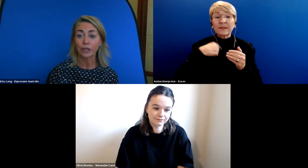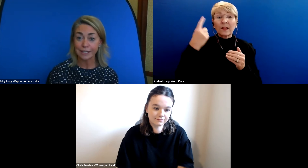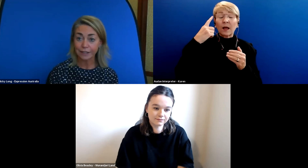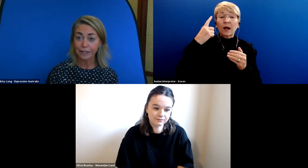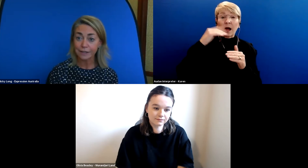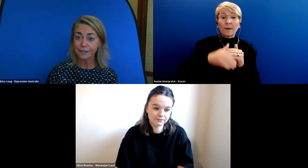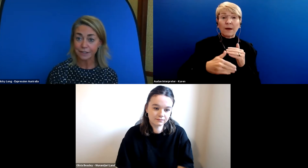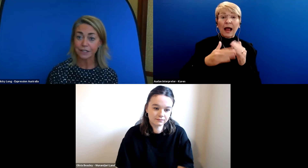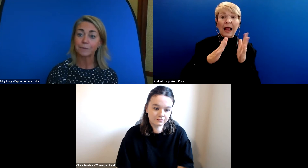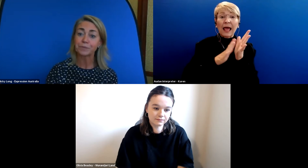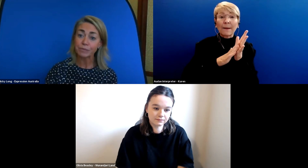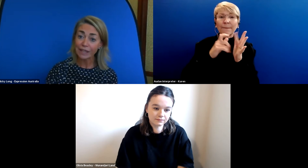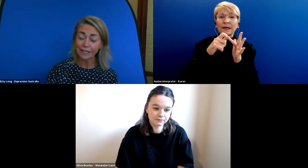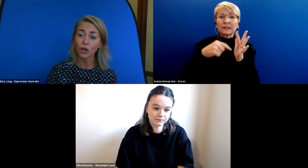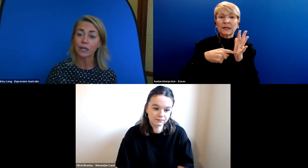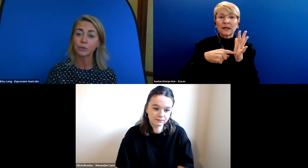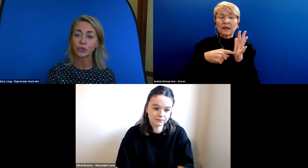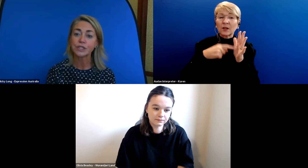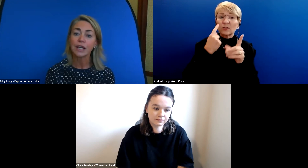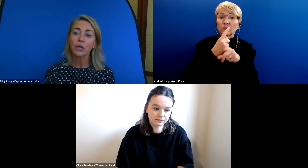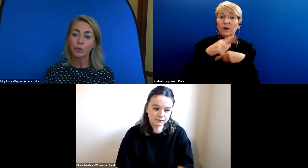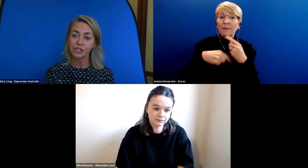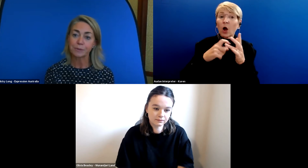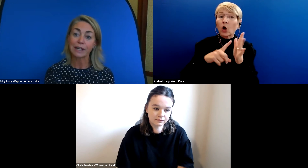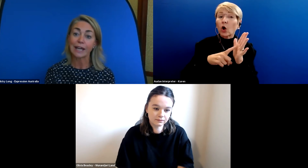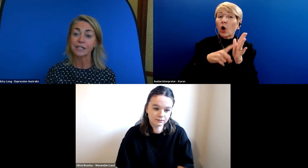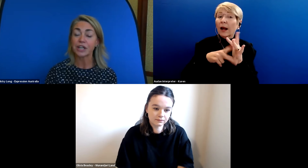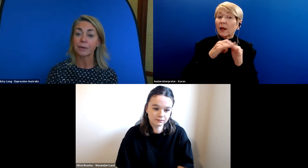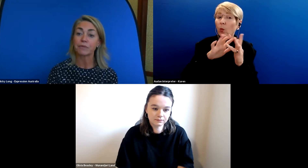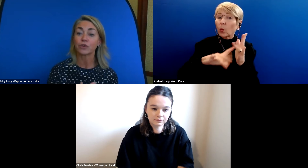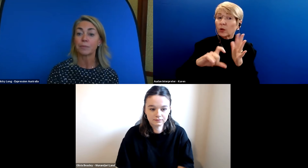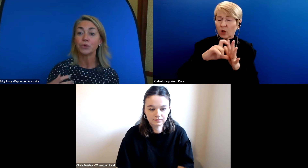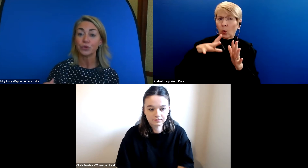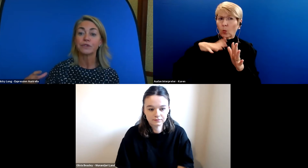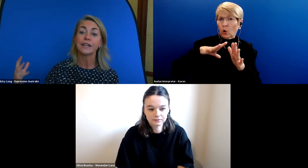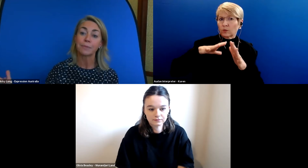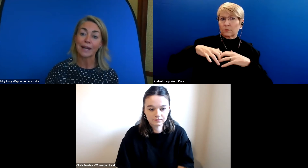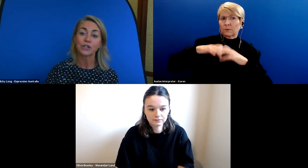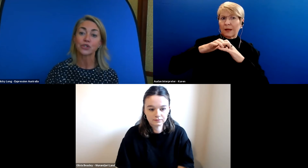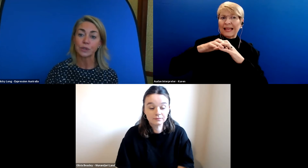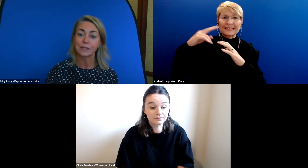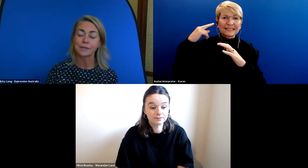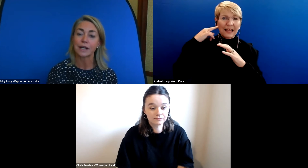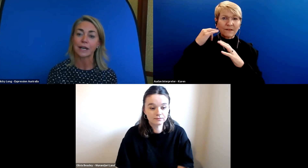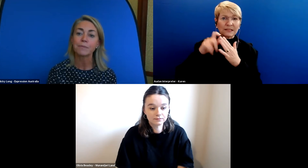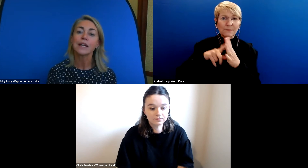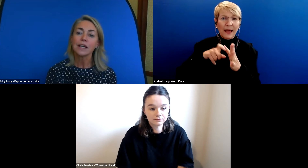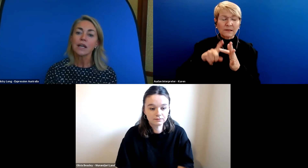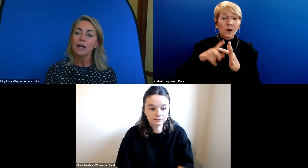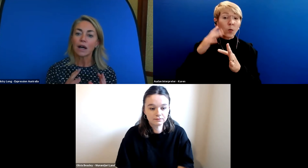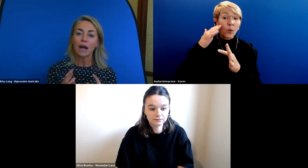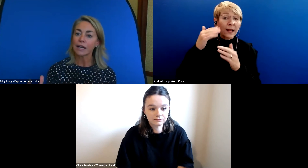Melbourne Polytechnic Centre in Collingwood, which is planned for a move in about 2 years'